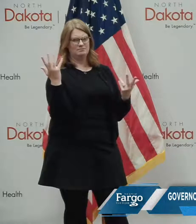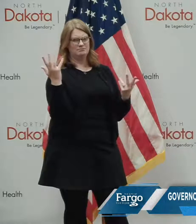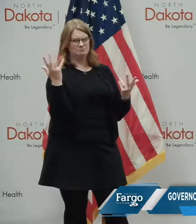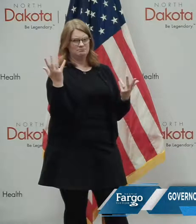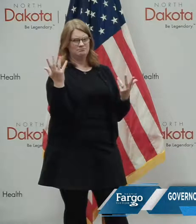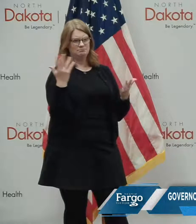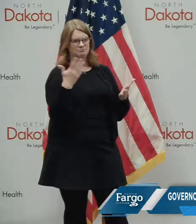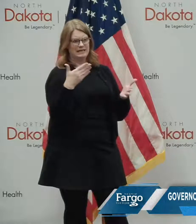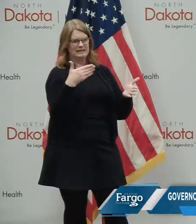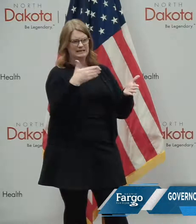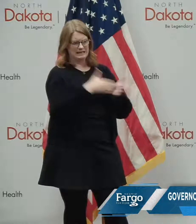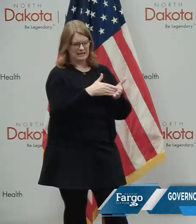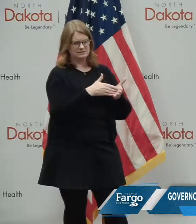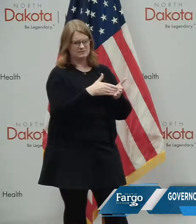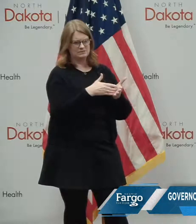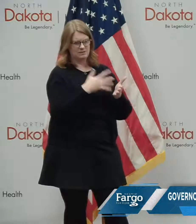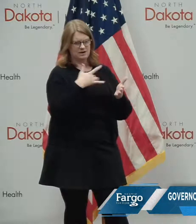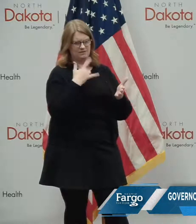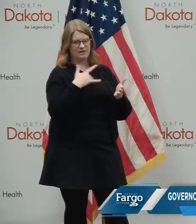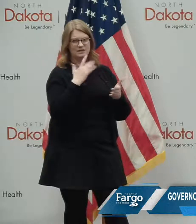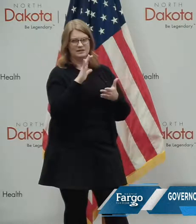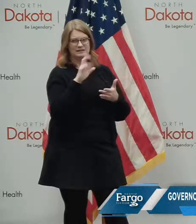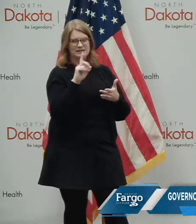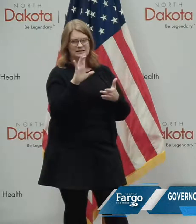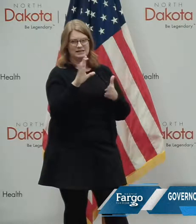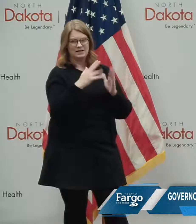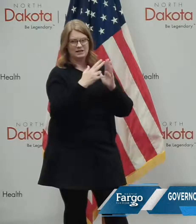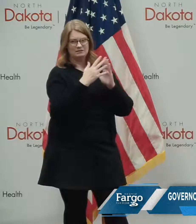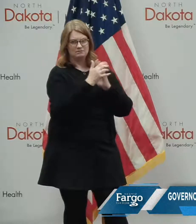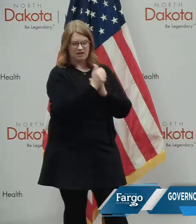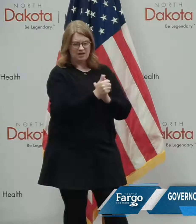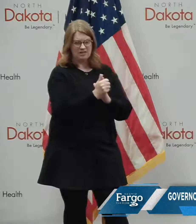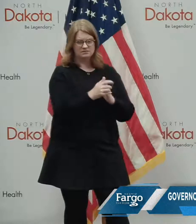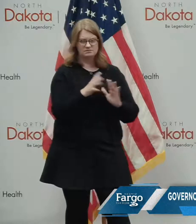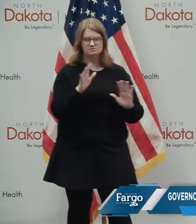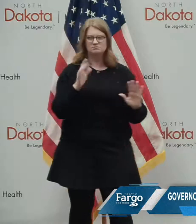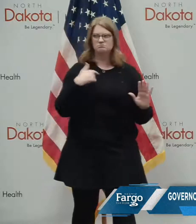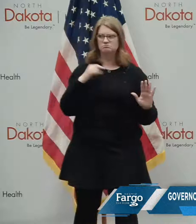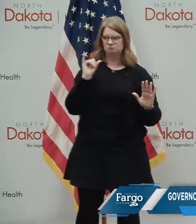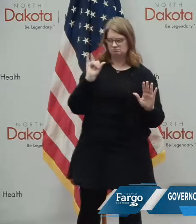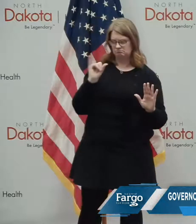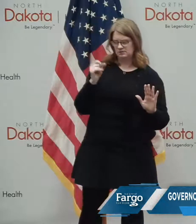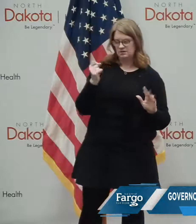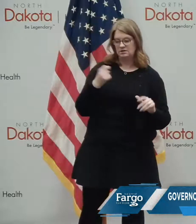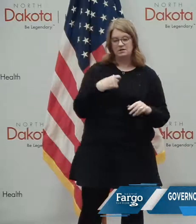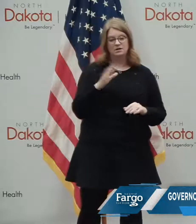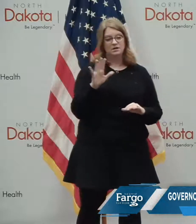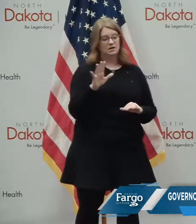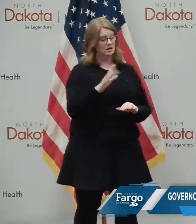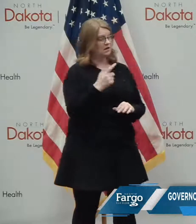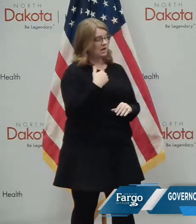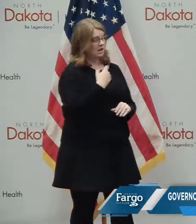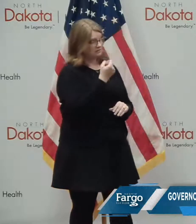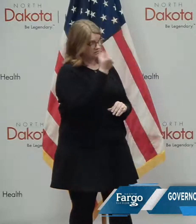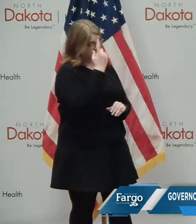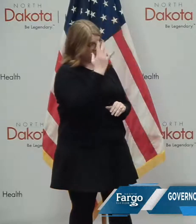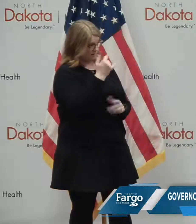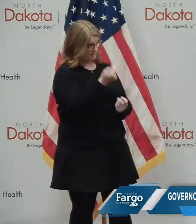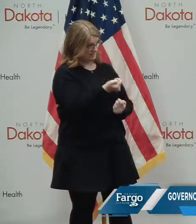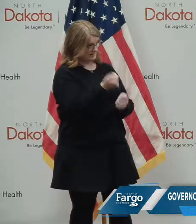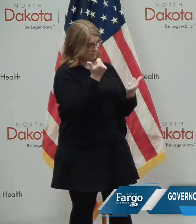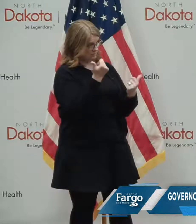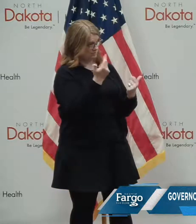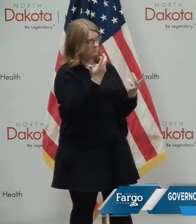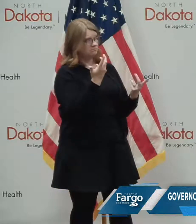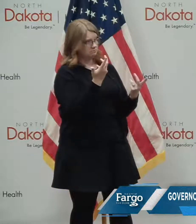what I think the CDC guidelines are. And I said, hey, I get that. And then he said to me, but I get why you want to get rid of it, because it's